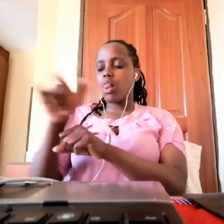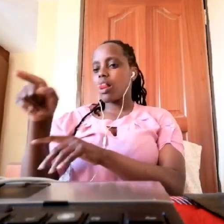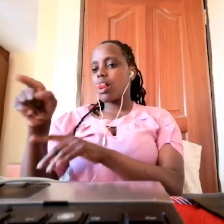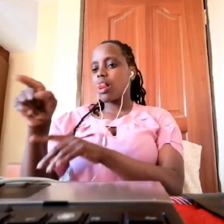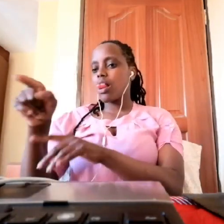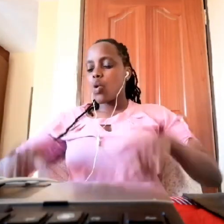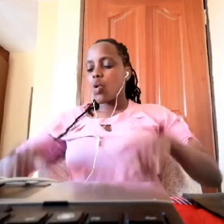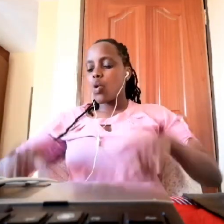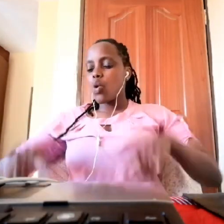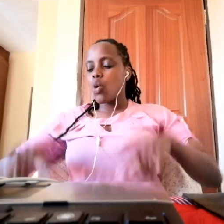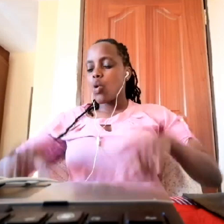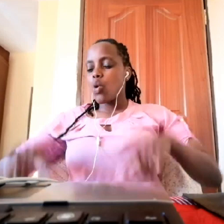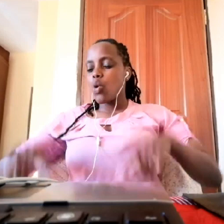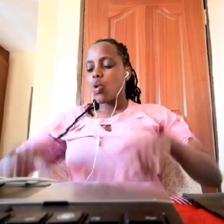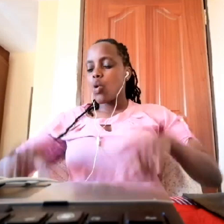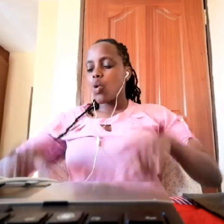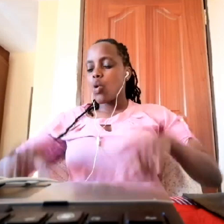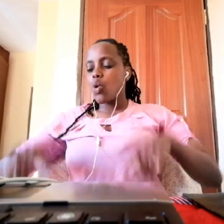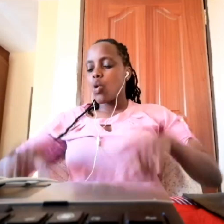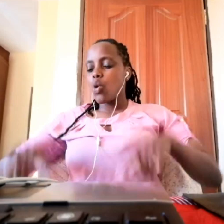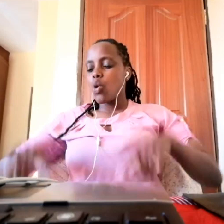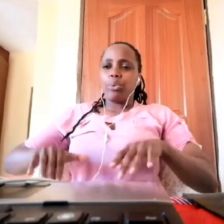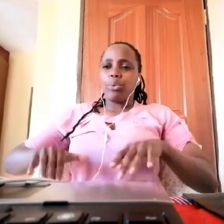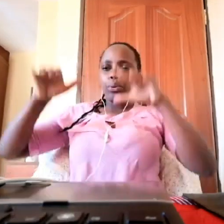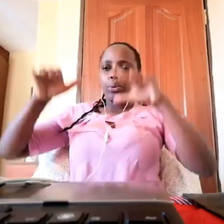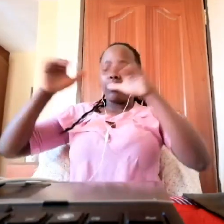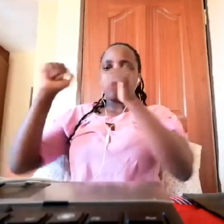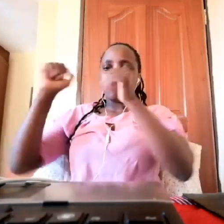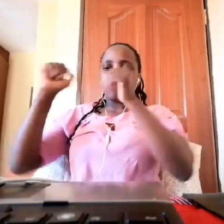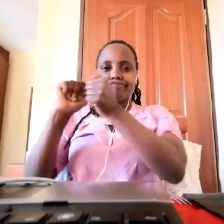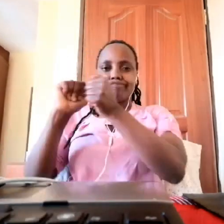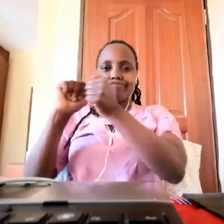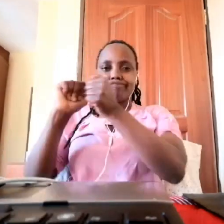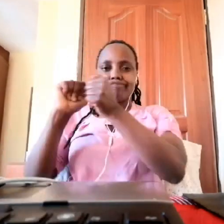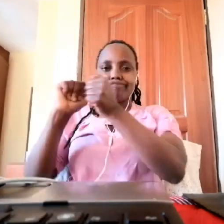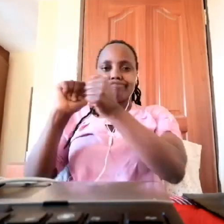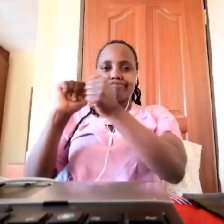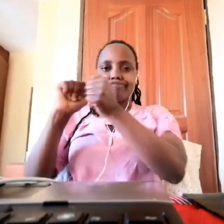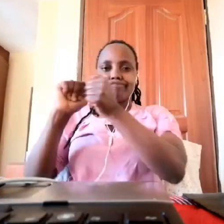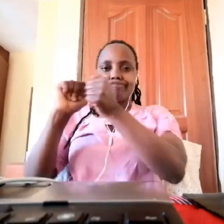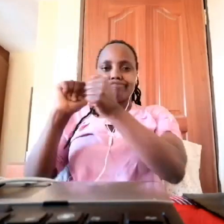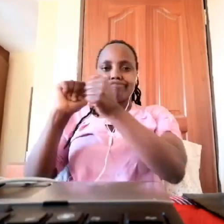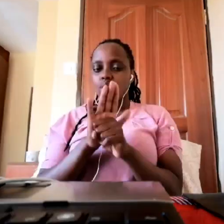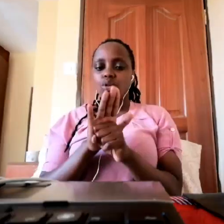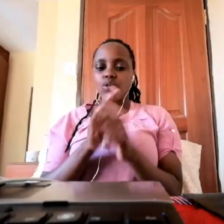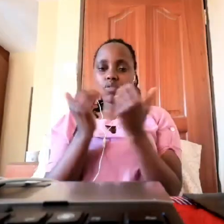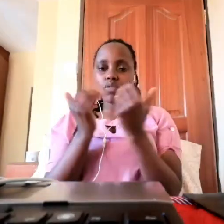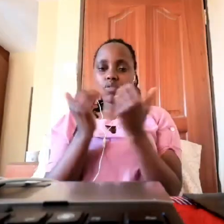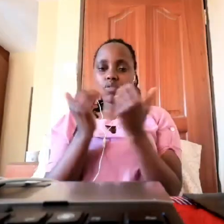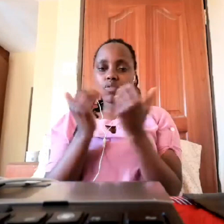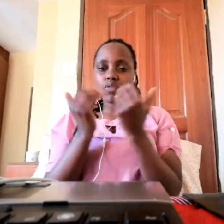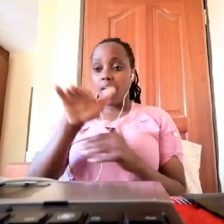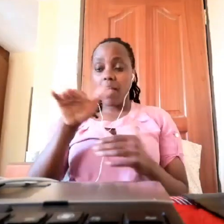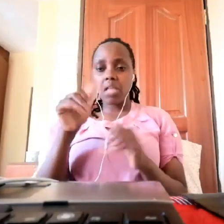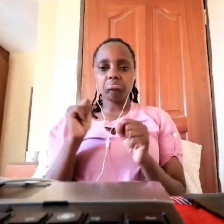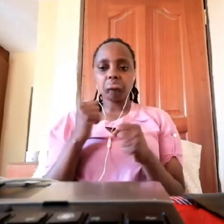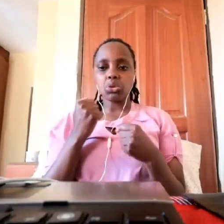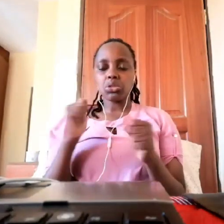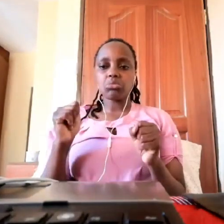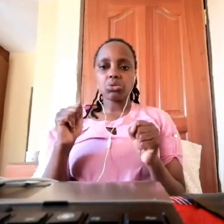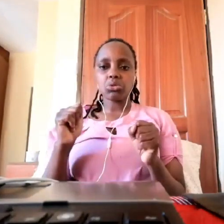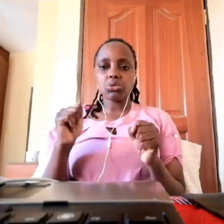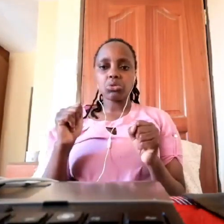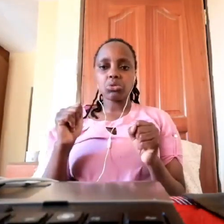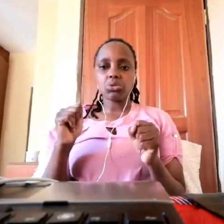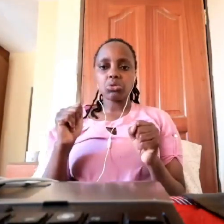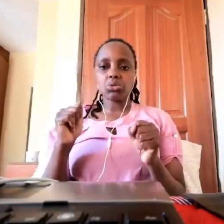because there was huge flooding due to the rains. And so most of the children in this area were not able to go to